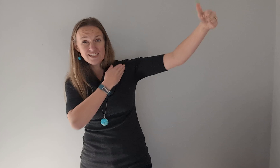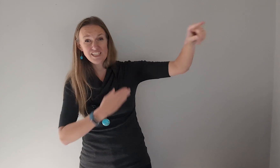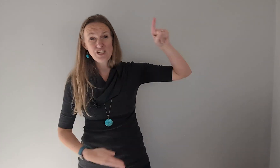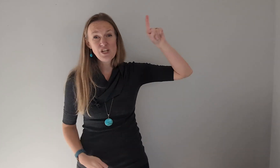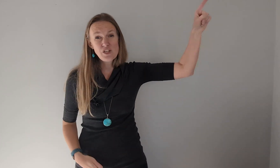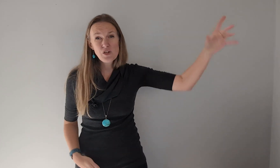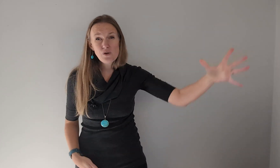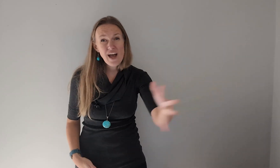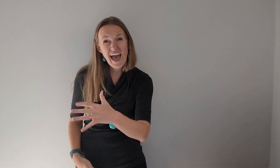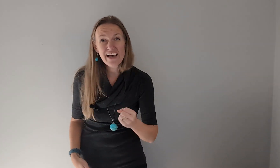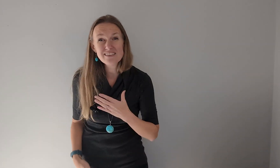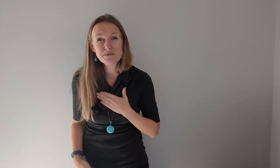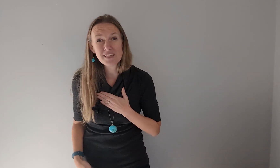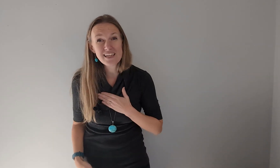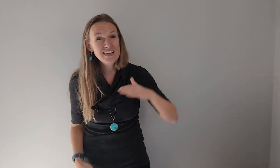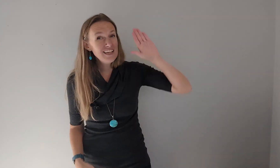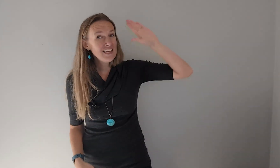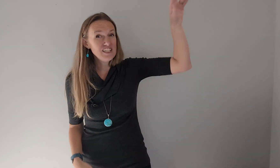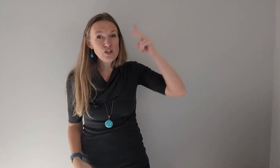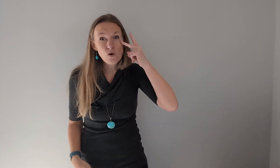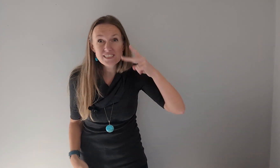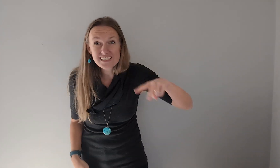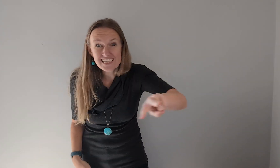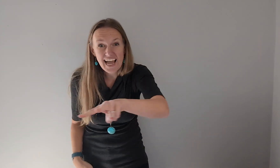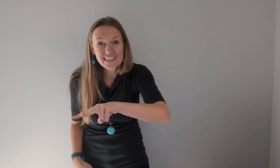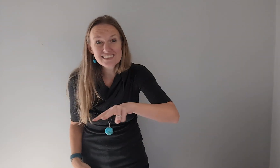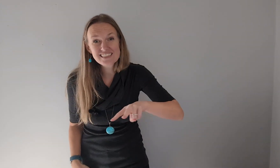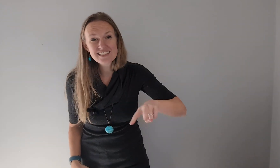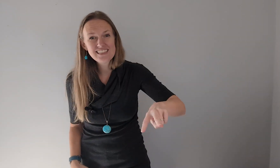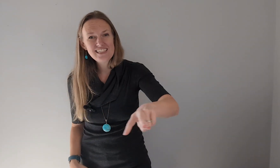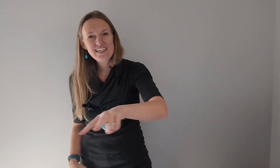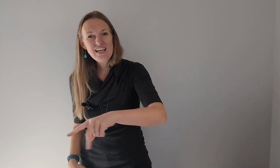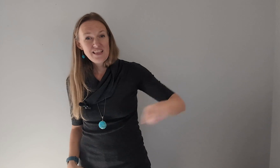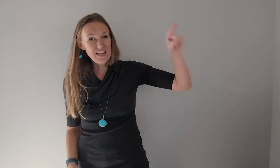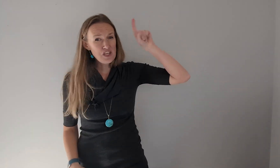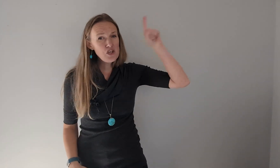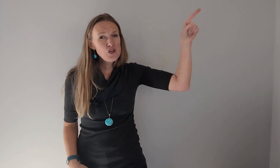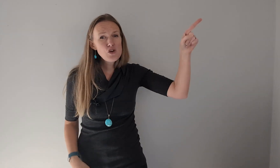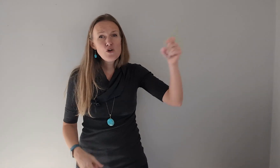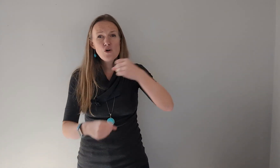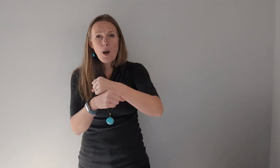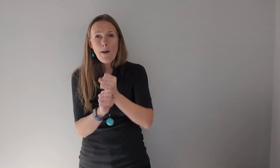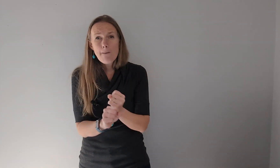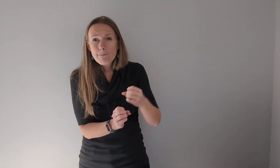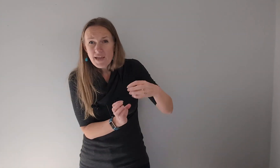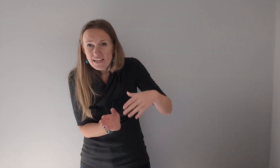cavern, you held me in your sight. That you made